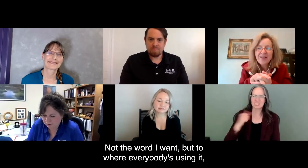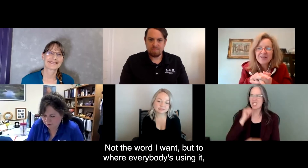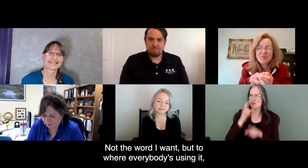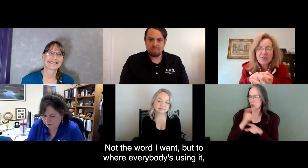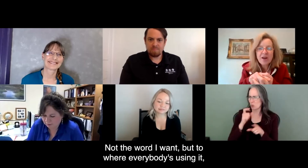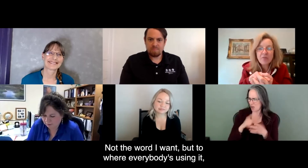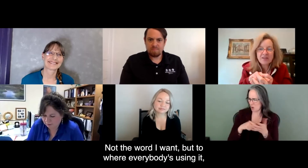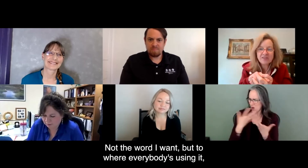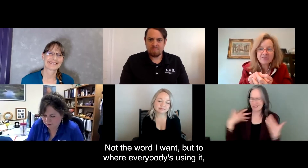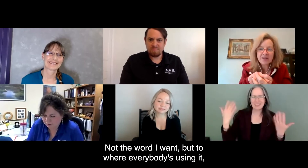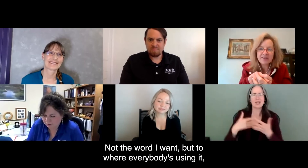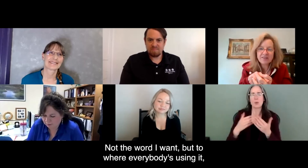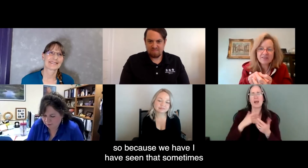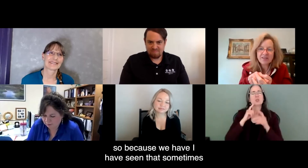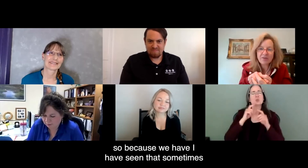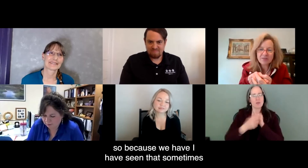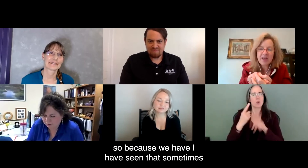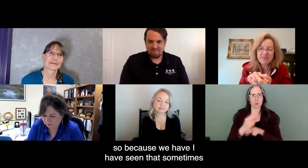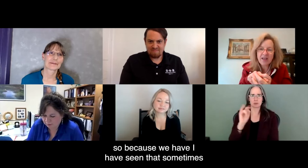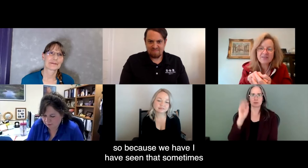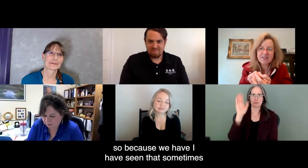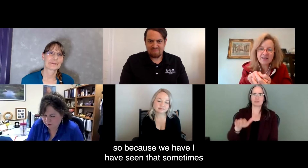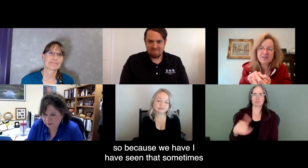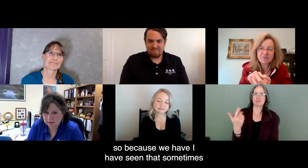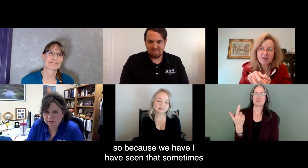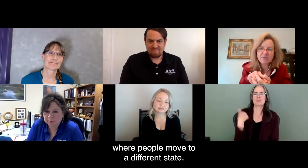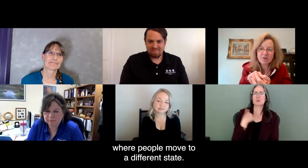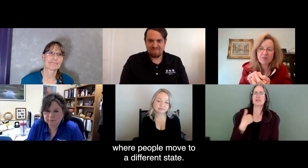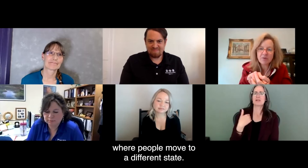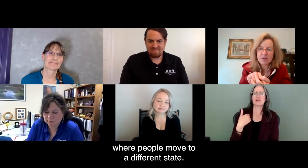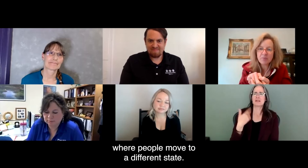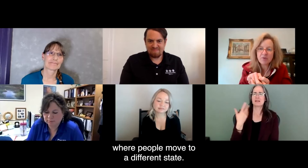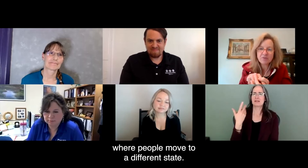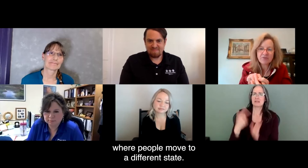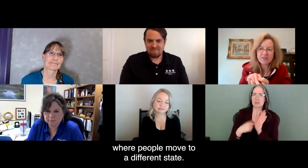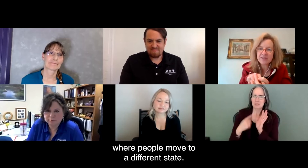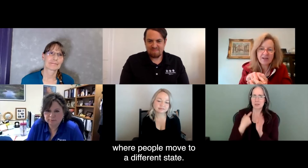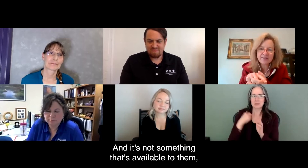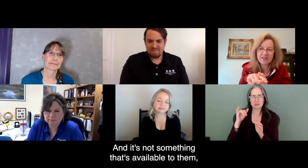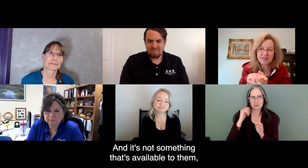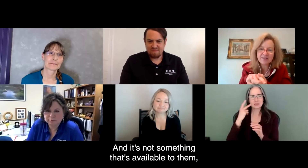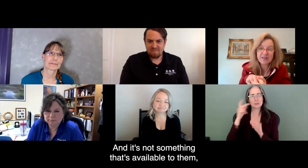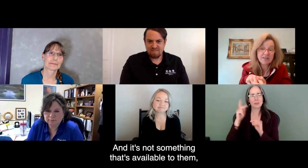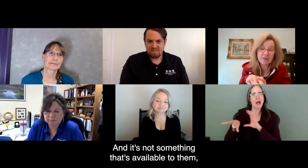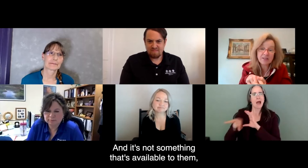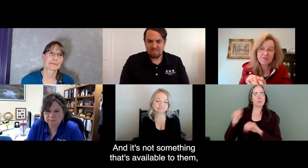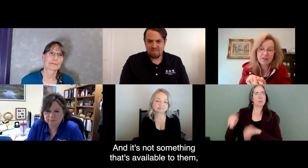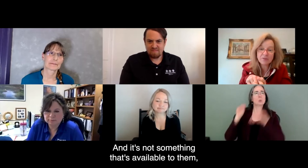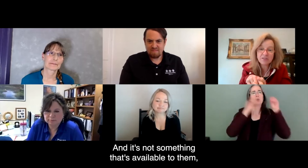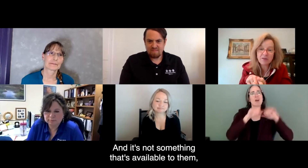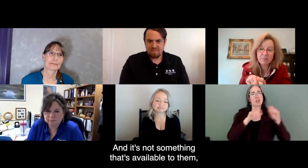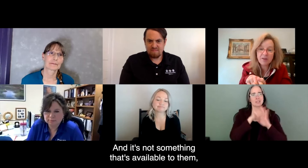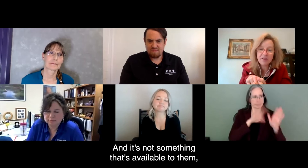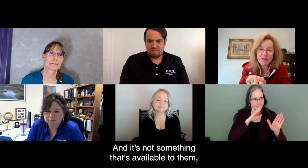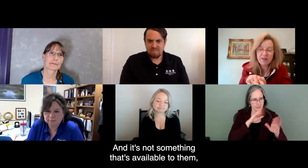but to where everybody's using it. So, because I have seen that sometimes where people move to a different state and it's not something that's available